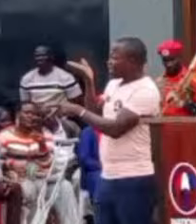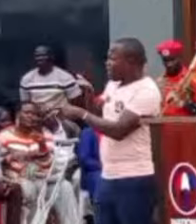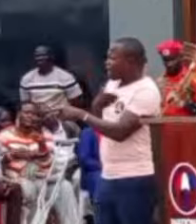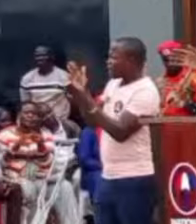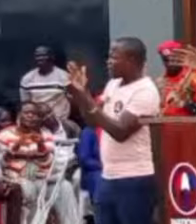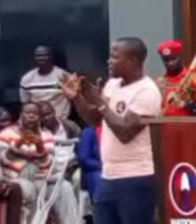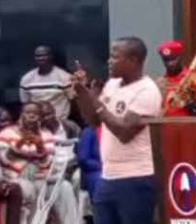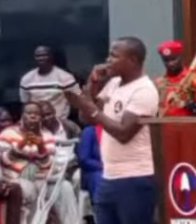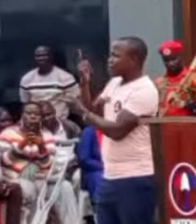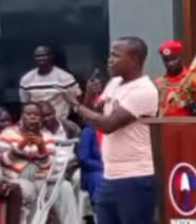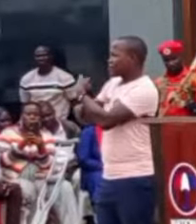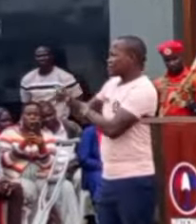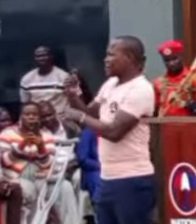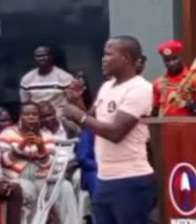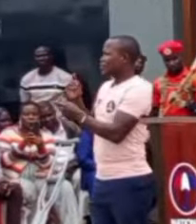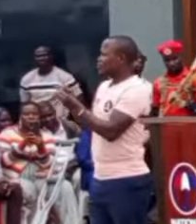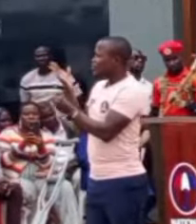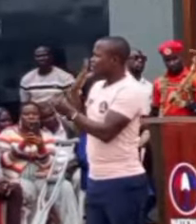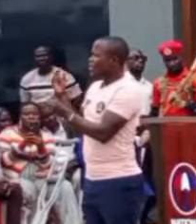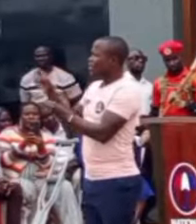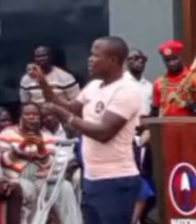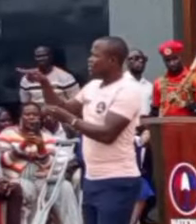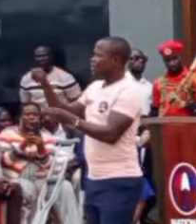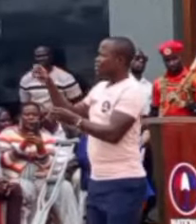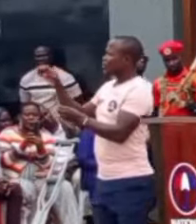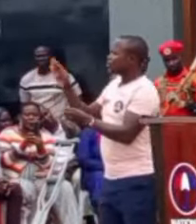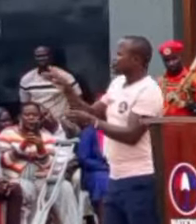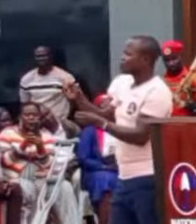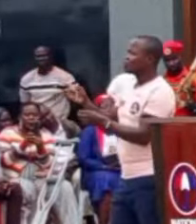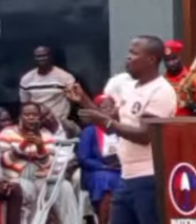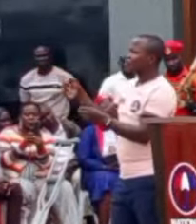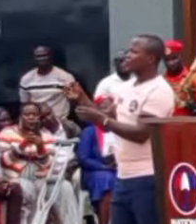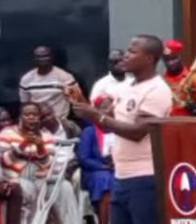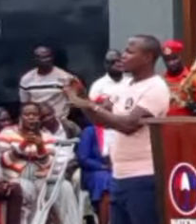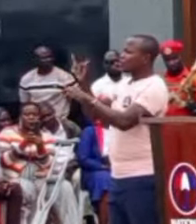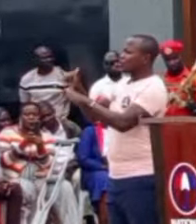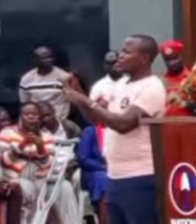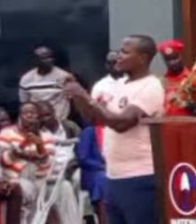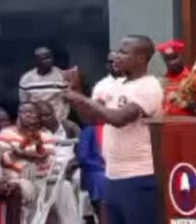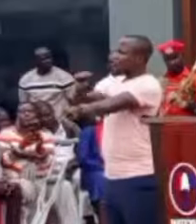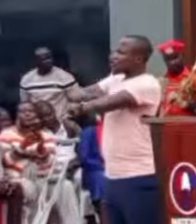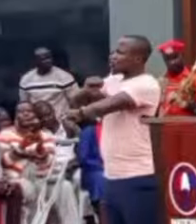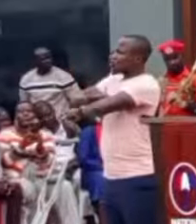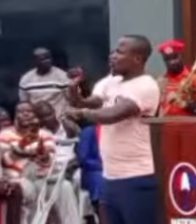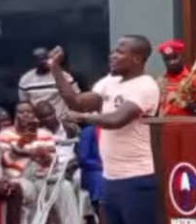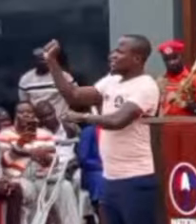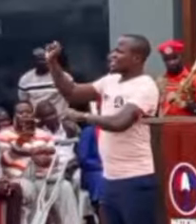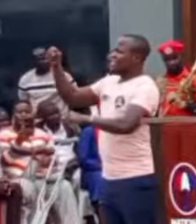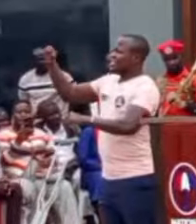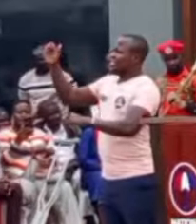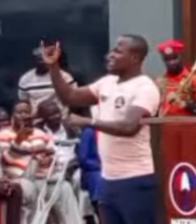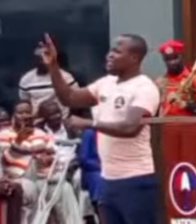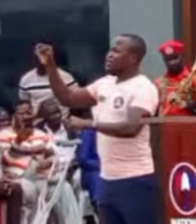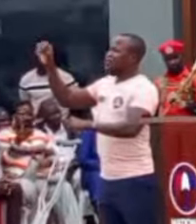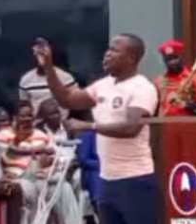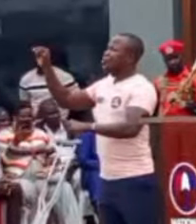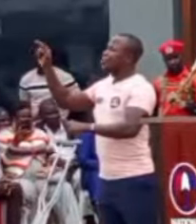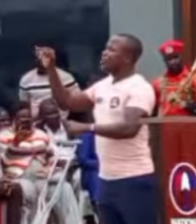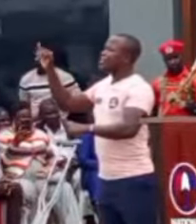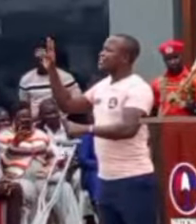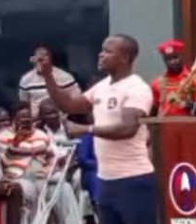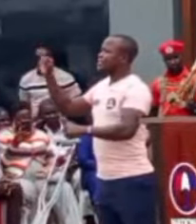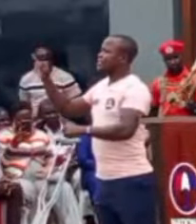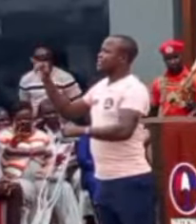mu gavumenti. Bugandange Nubian oyo gye twagako ku mukwano gwoyo, ye yasomera Shimoni, mu ssomero lya Shimoni, mu